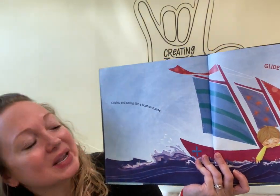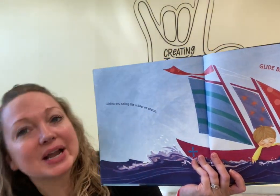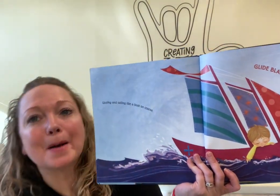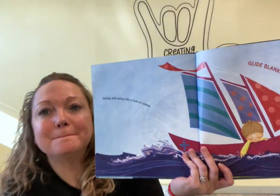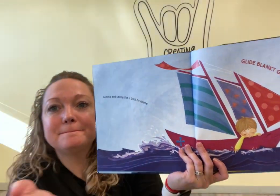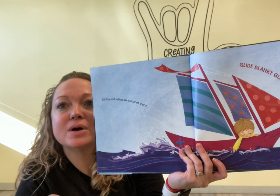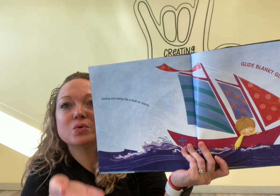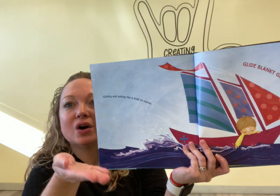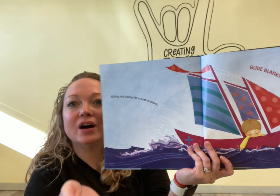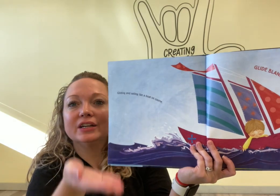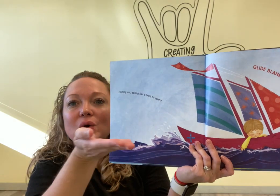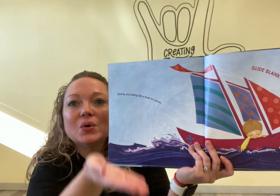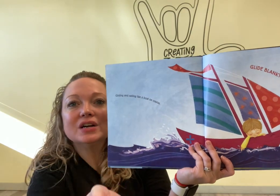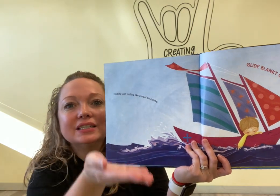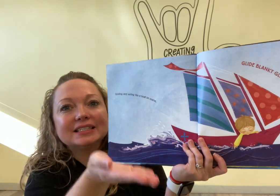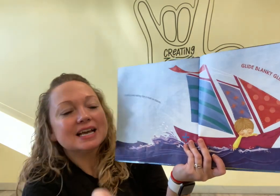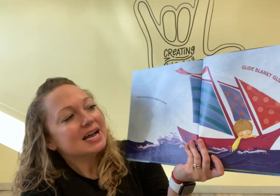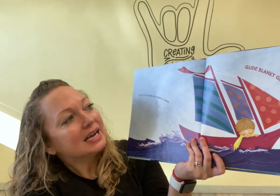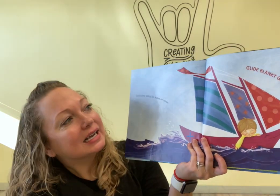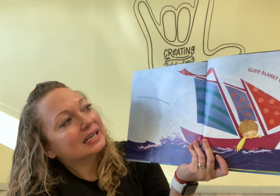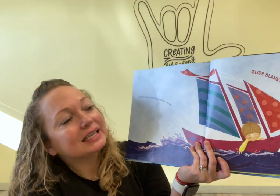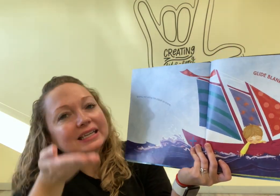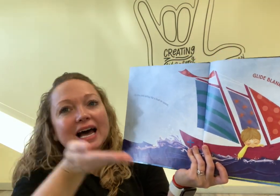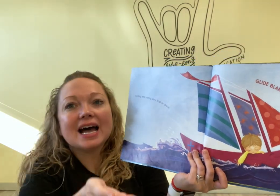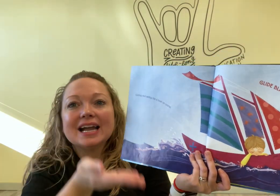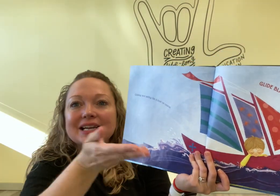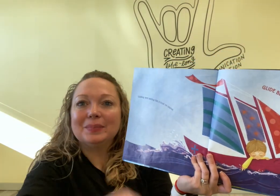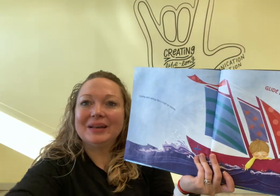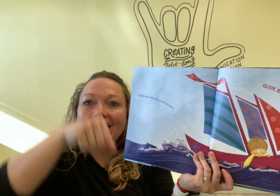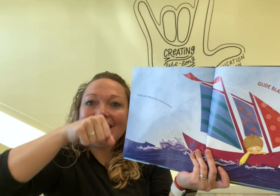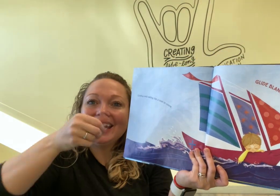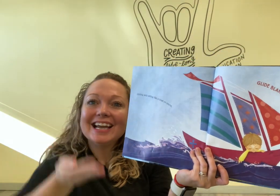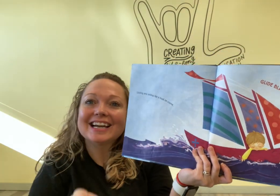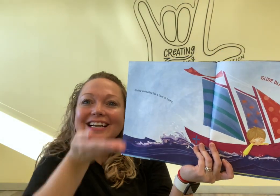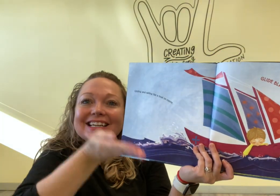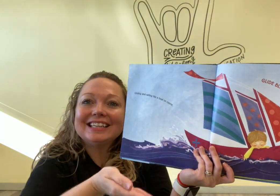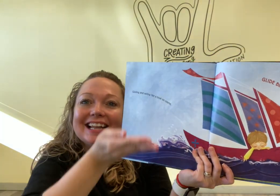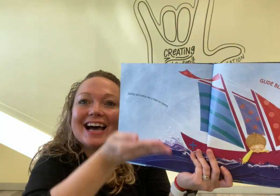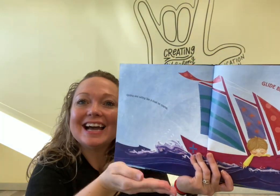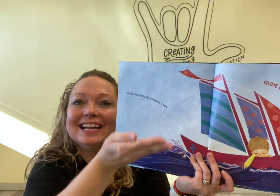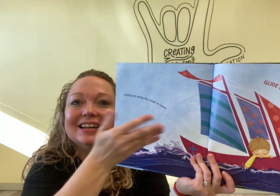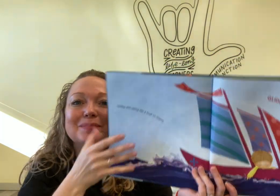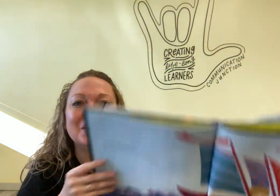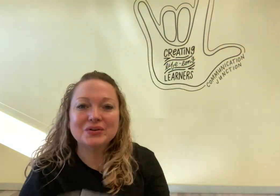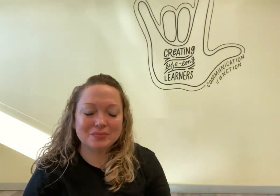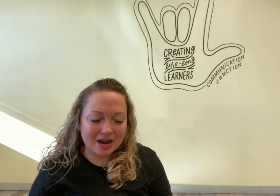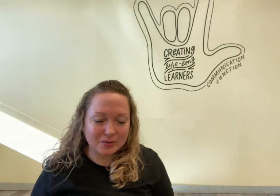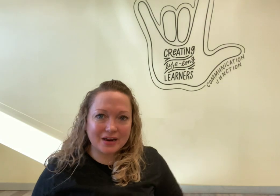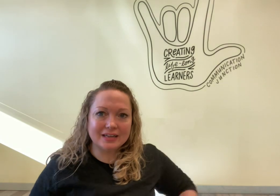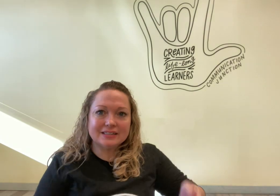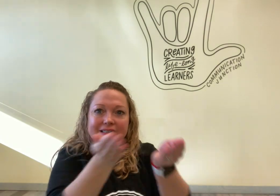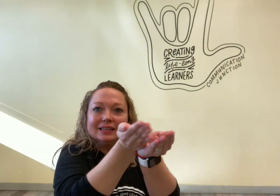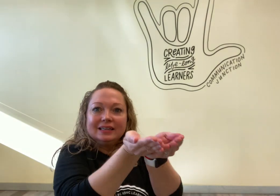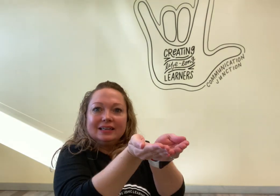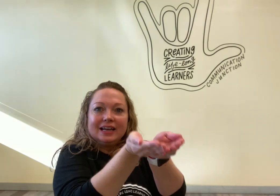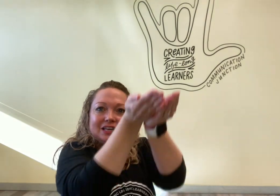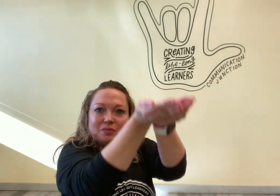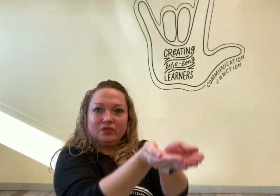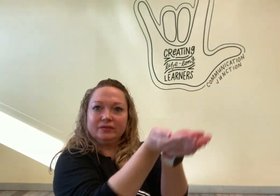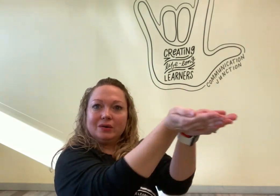a boat on course. Glide, Blinky, glide. And boat, you cup your hands and you move it forward